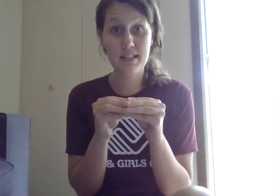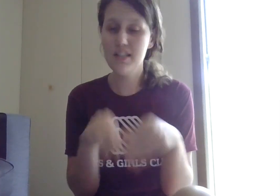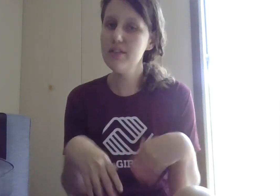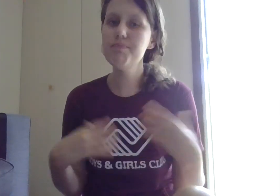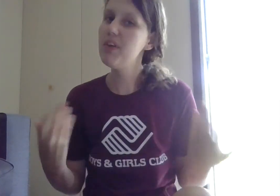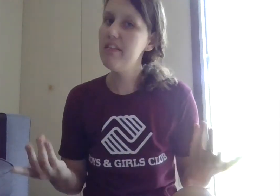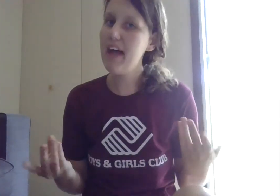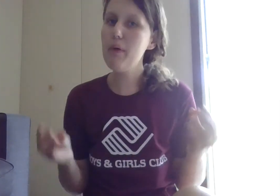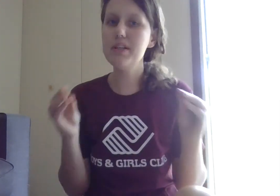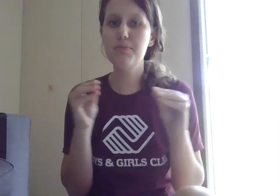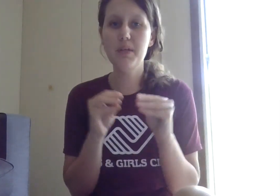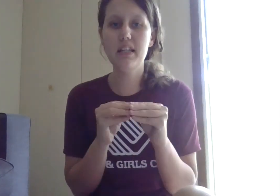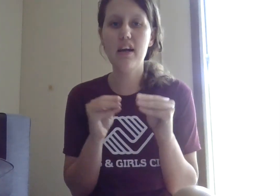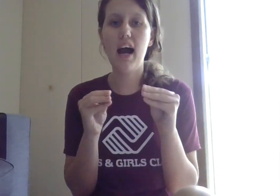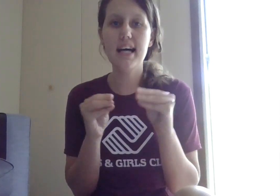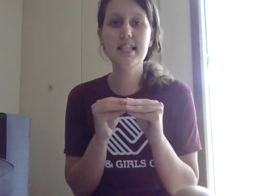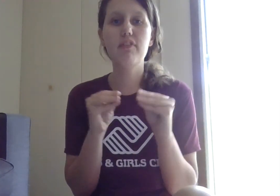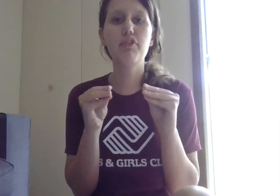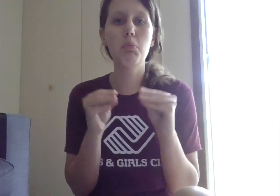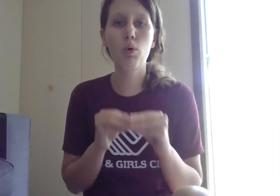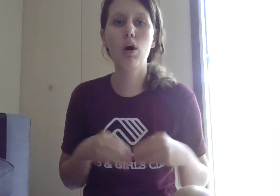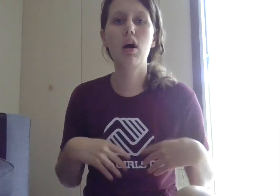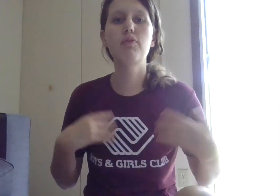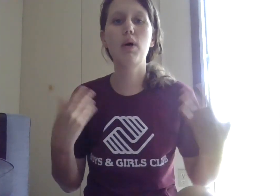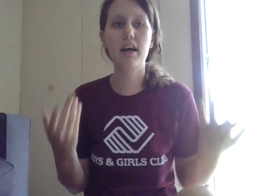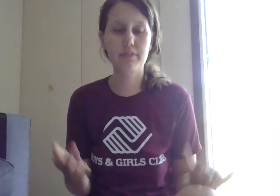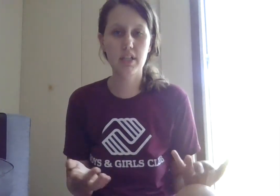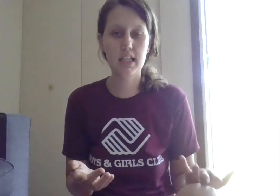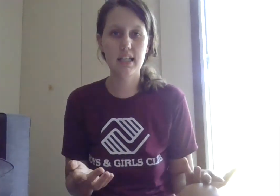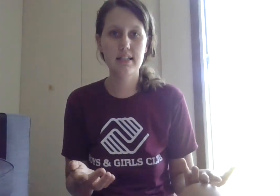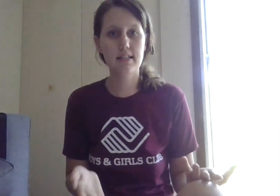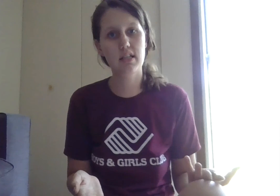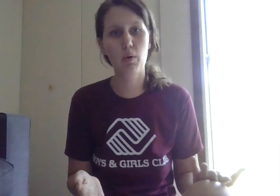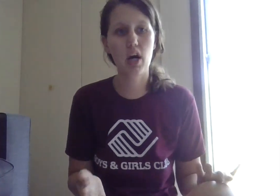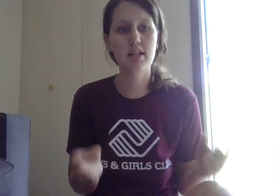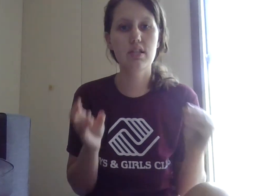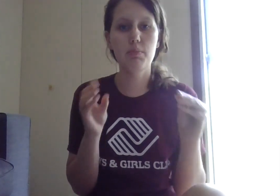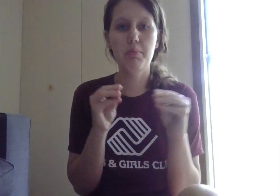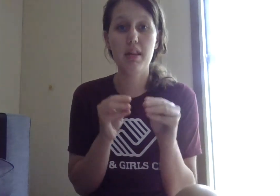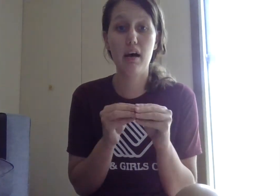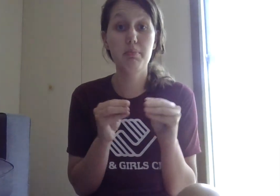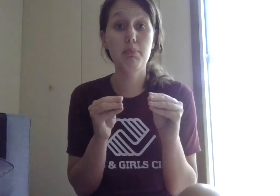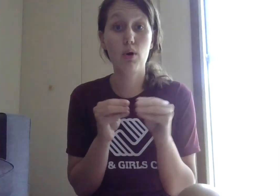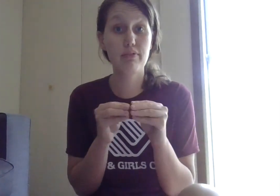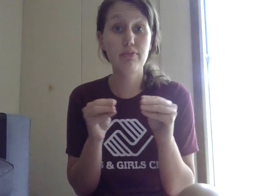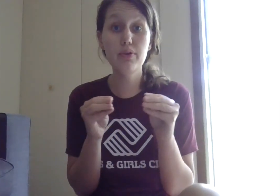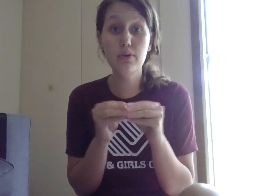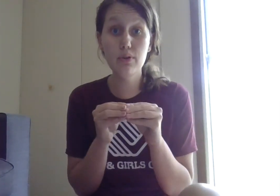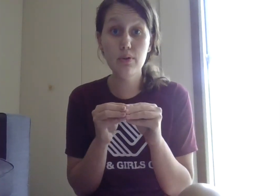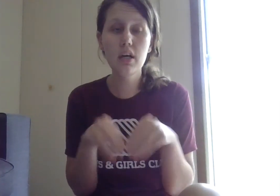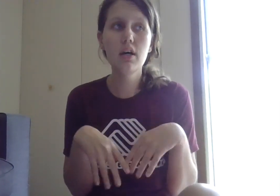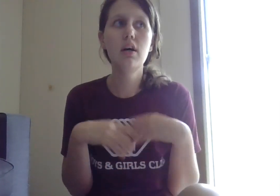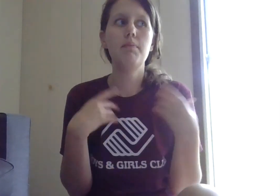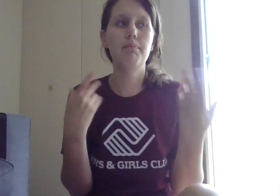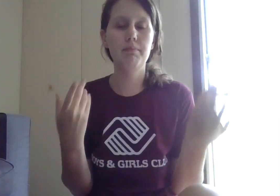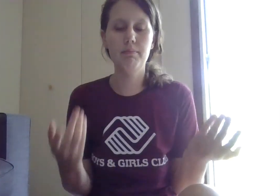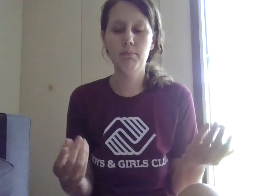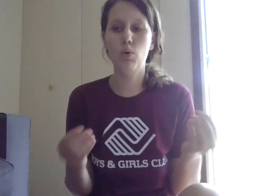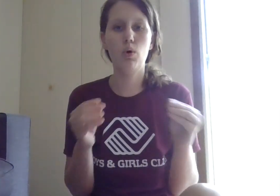too, that would mean they're asking for more of whatever it is going on. So maybe that would be more food,